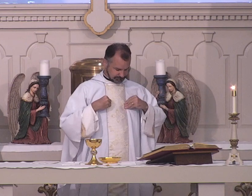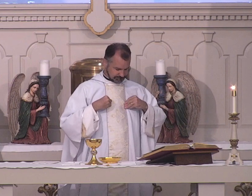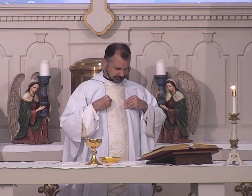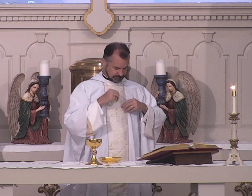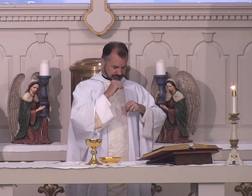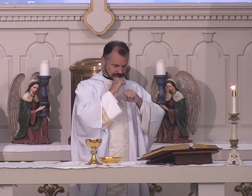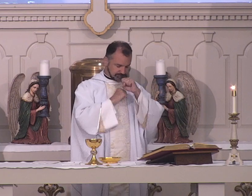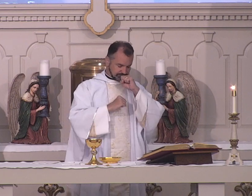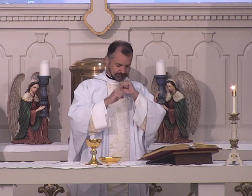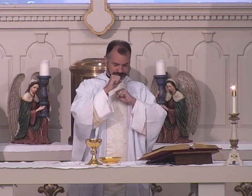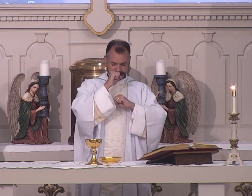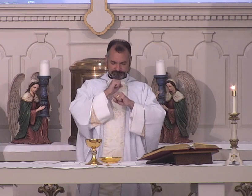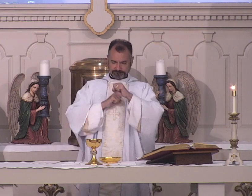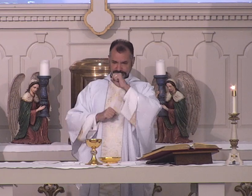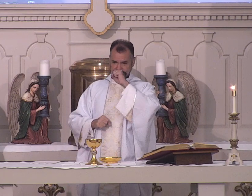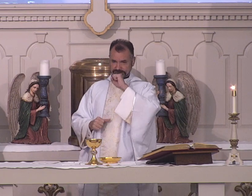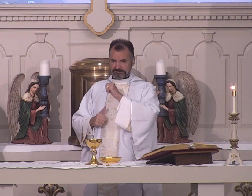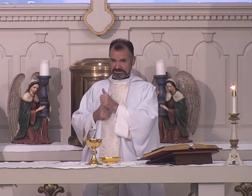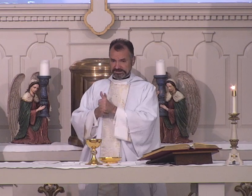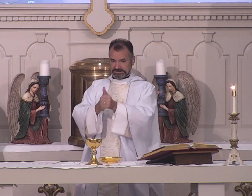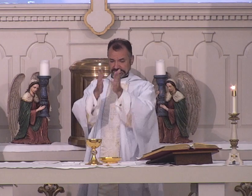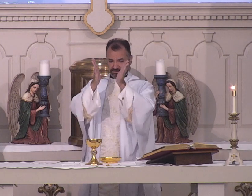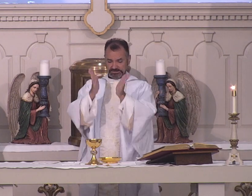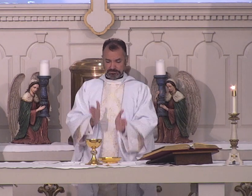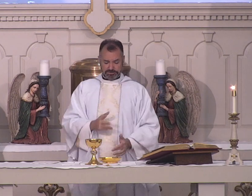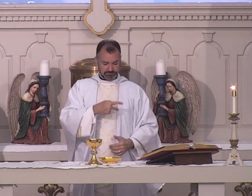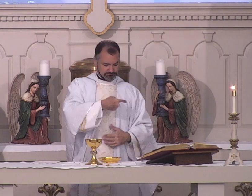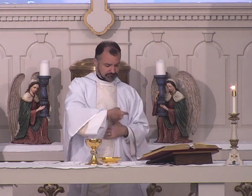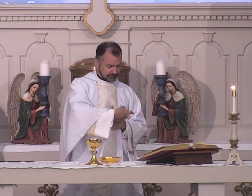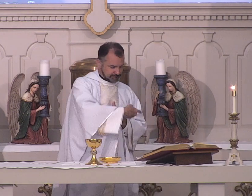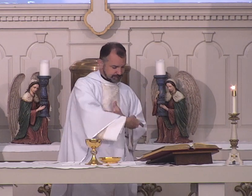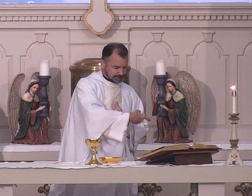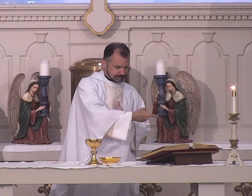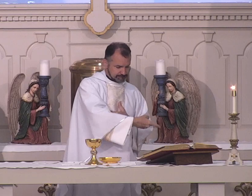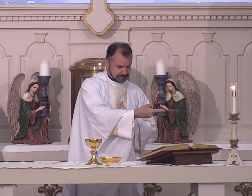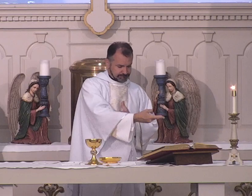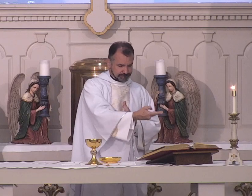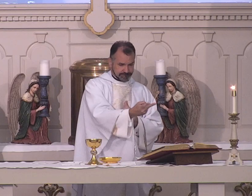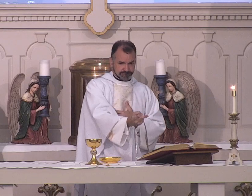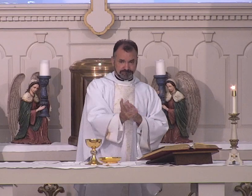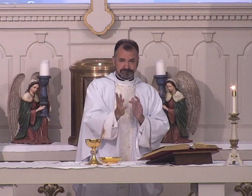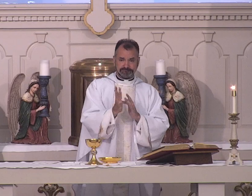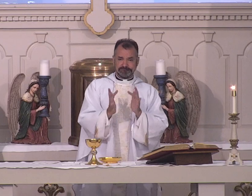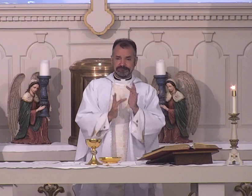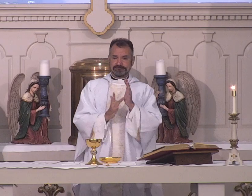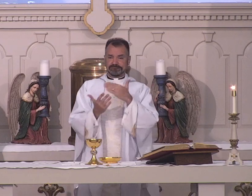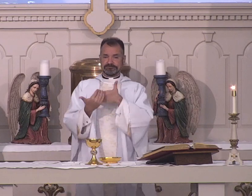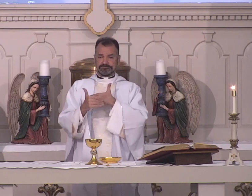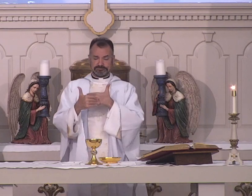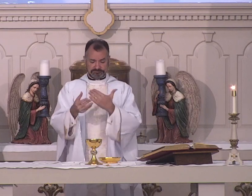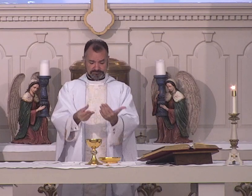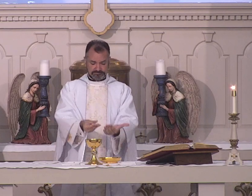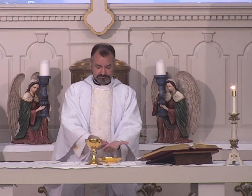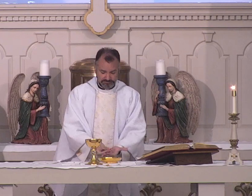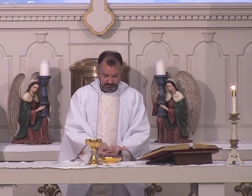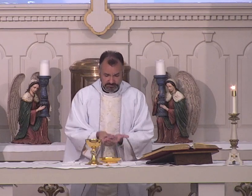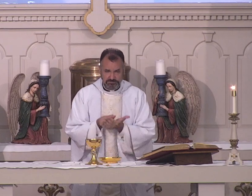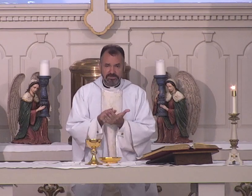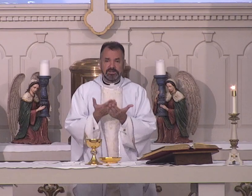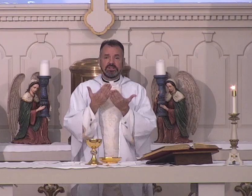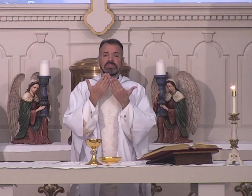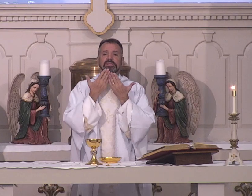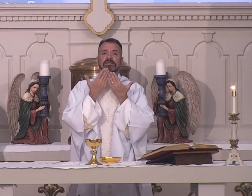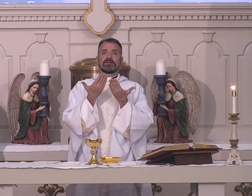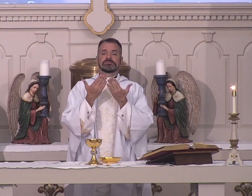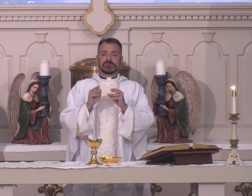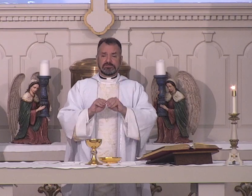At the time he was betrayed and entered willingly into his passion, he took bread,